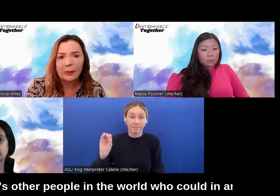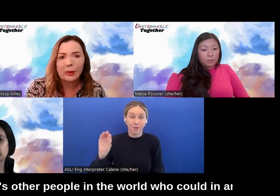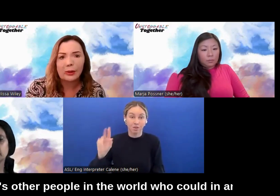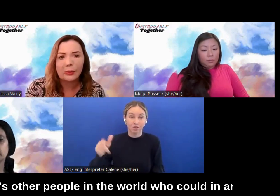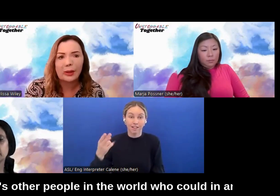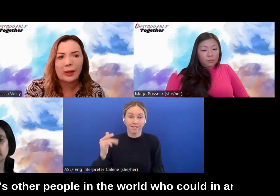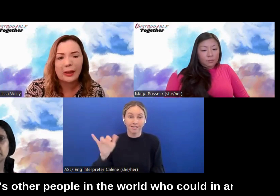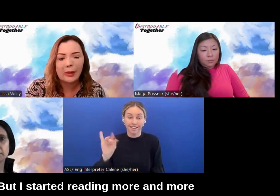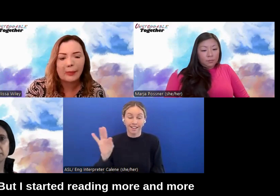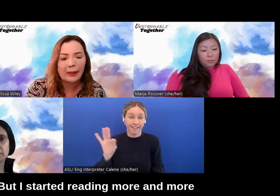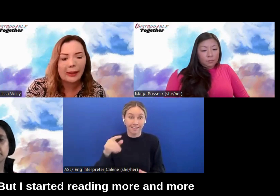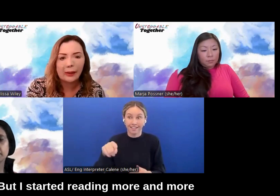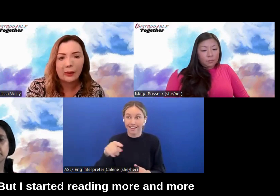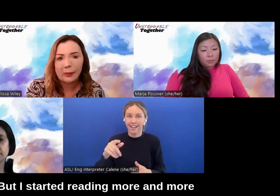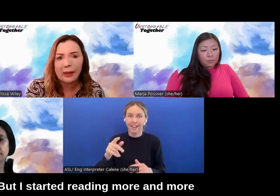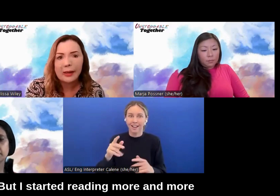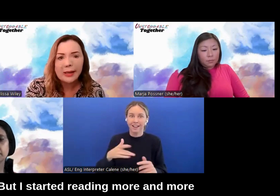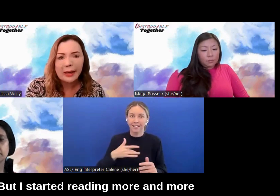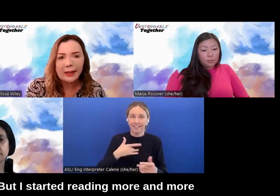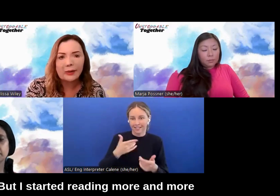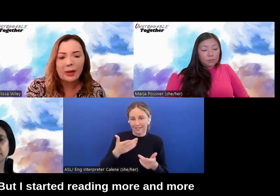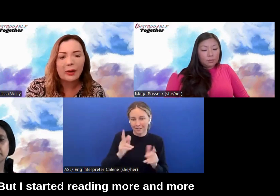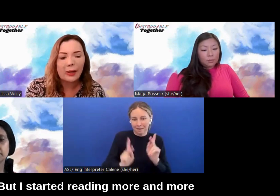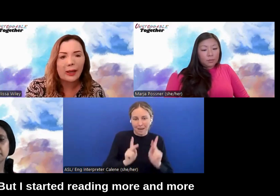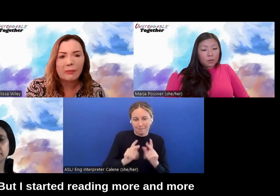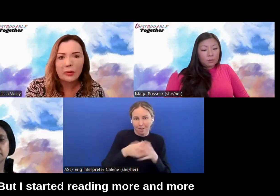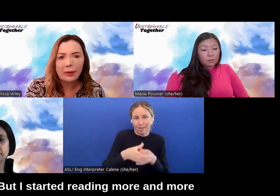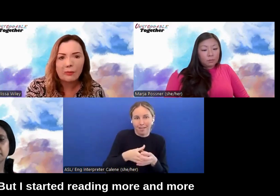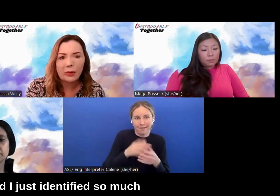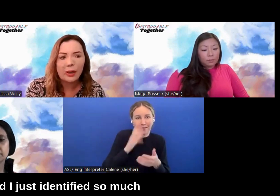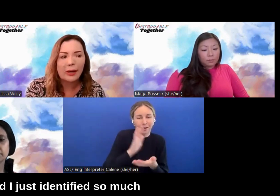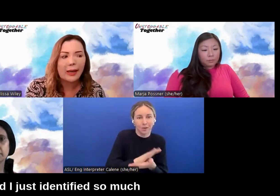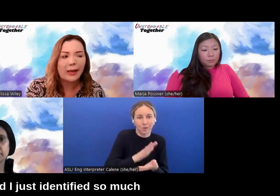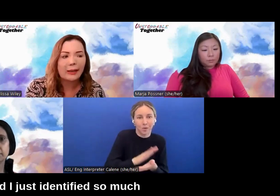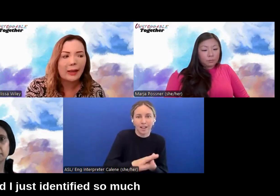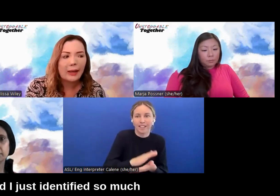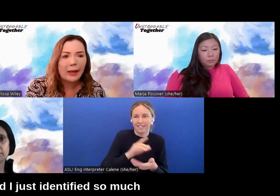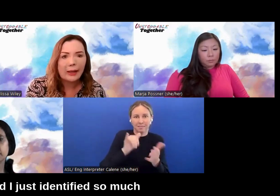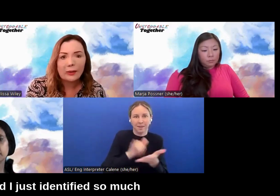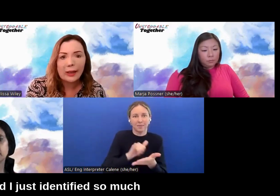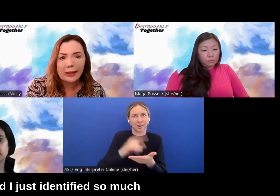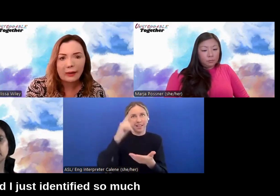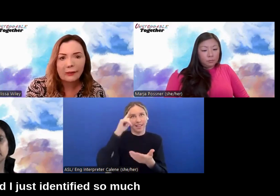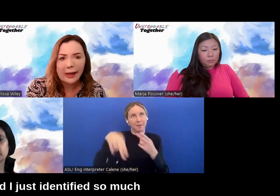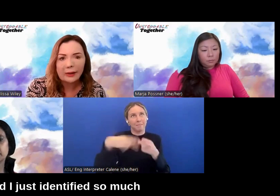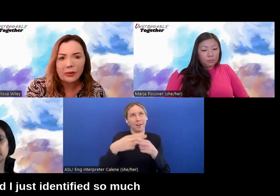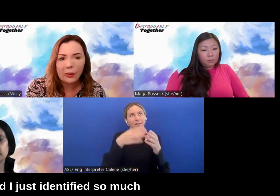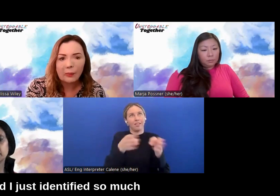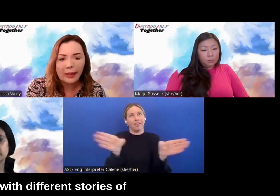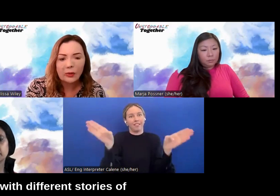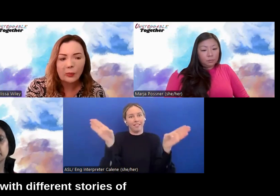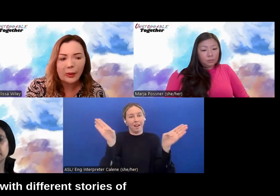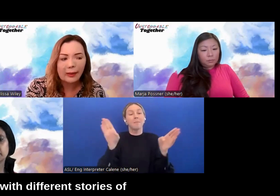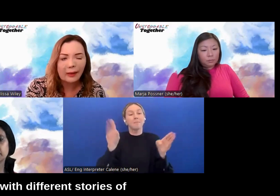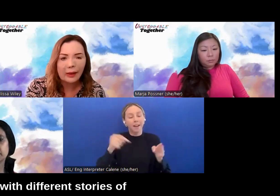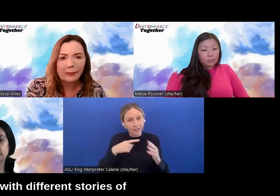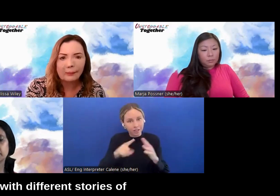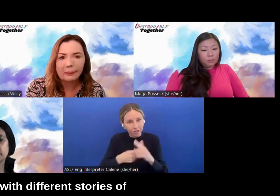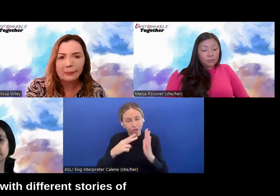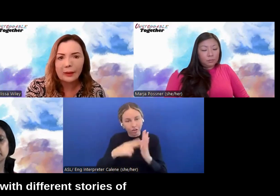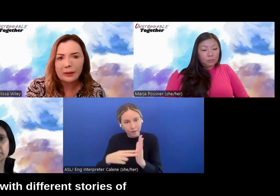people in the world who could in any way be like you. But I started reading more and more, and I just identified so much